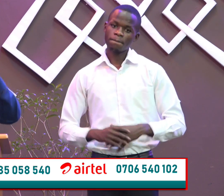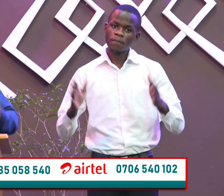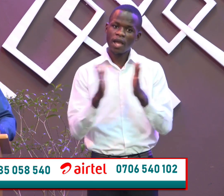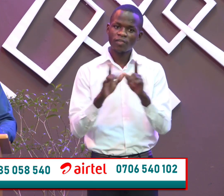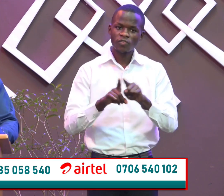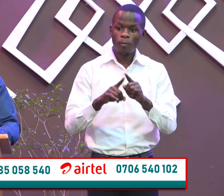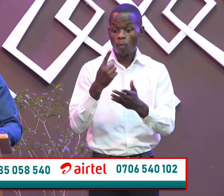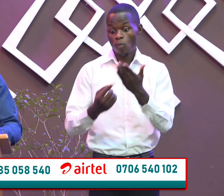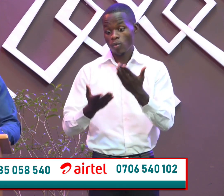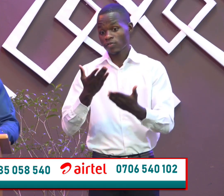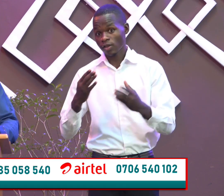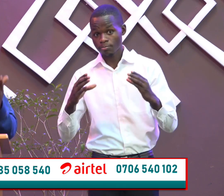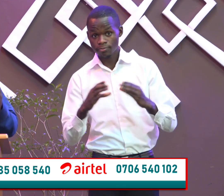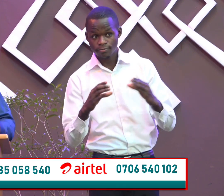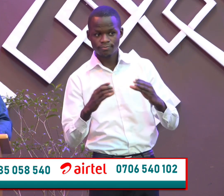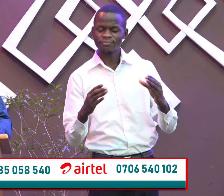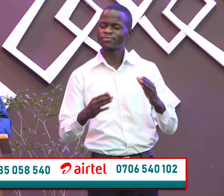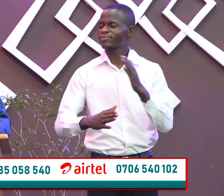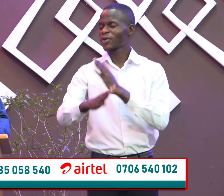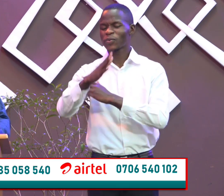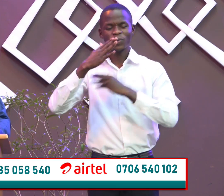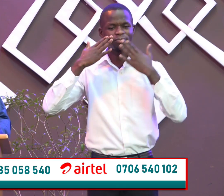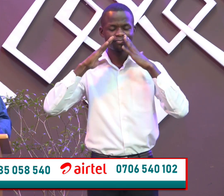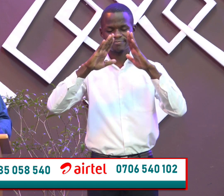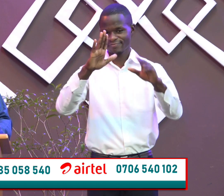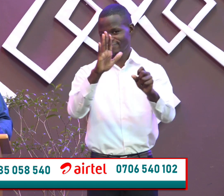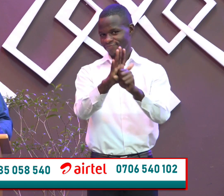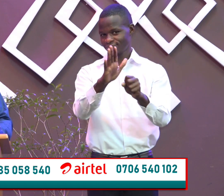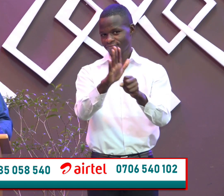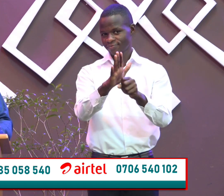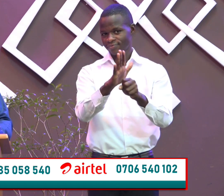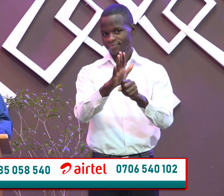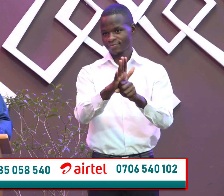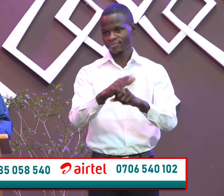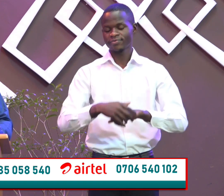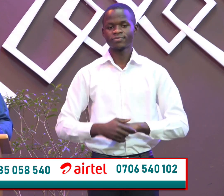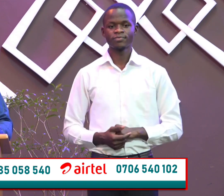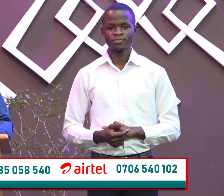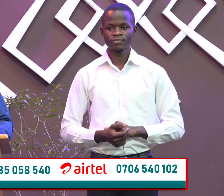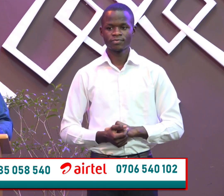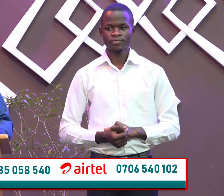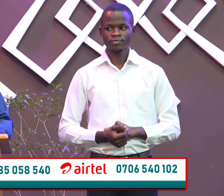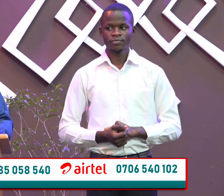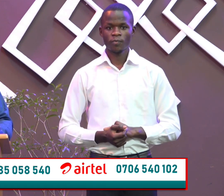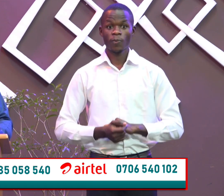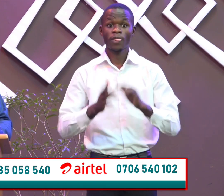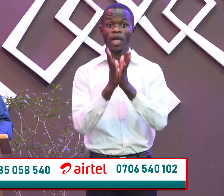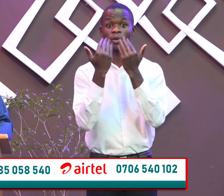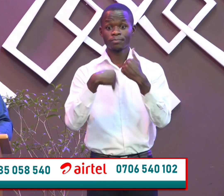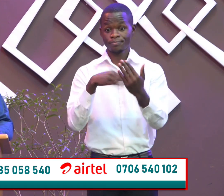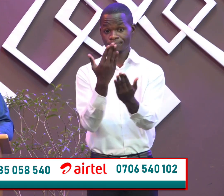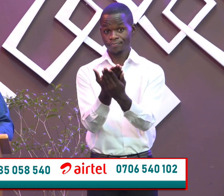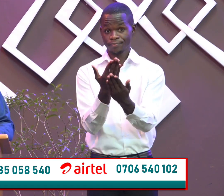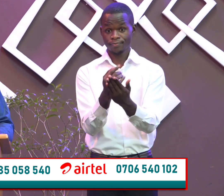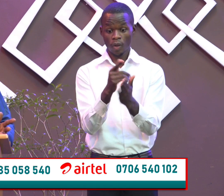muzu WhatsApp group C Mukama abawenyu nyinyi dalo mukisa. And those in the different WhatsApp groups, may God bless you. So kan kusabo